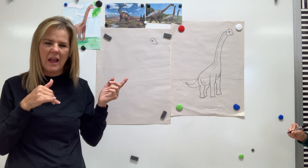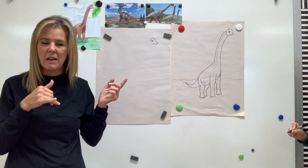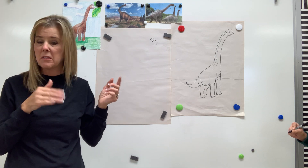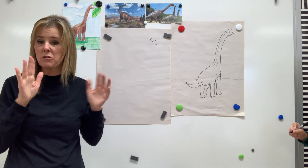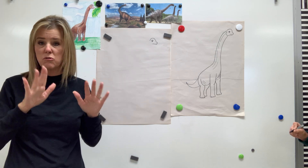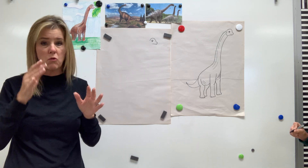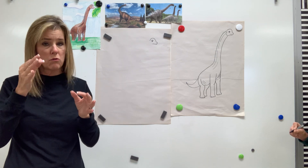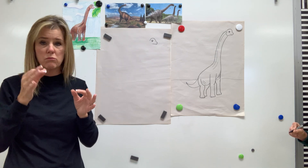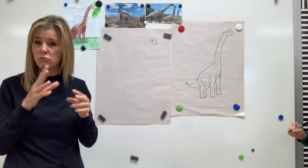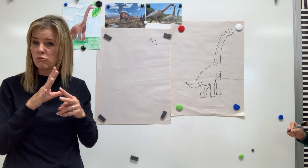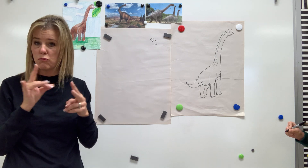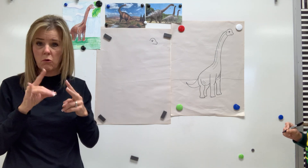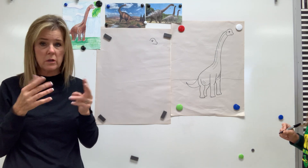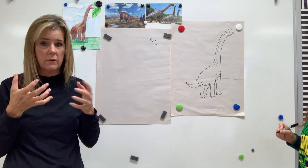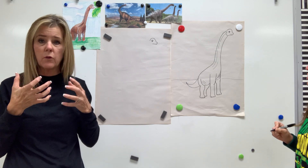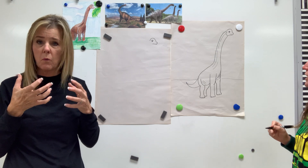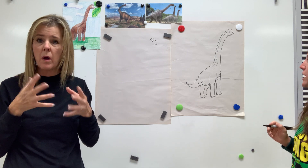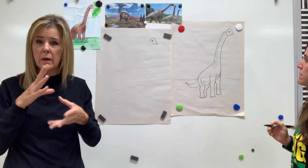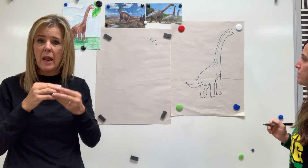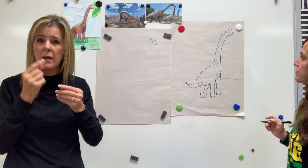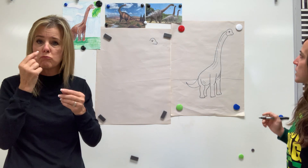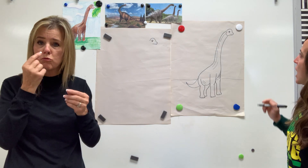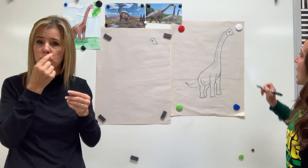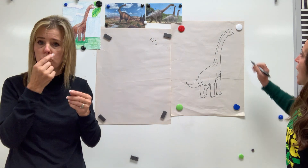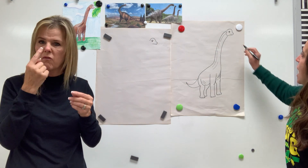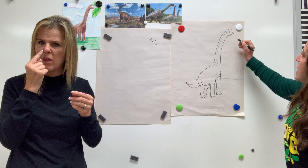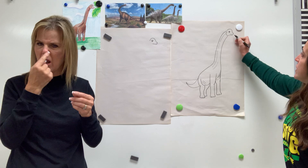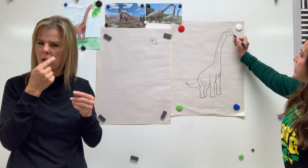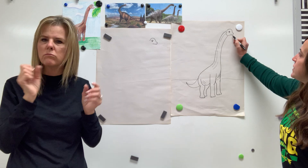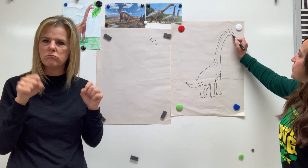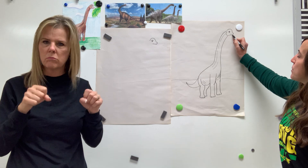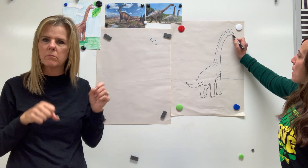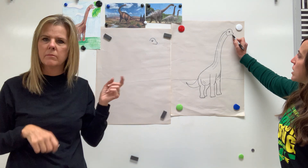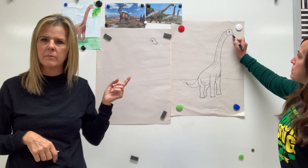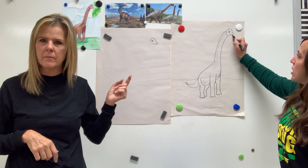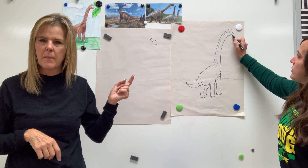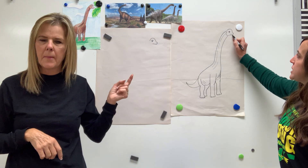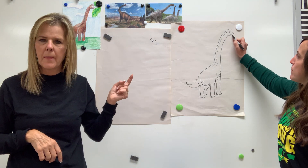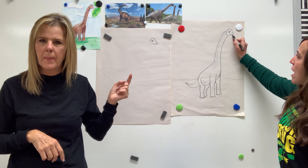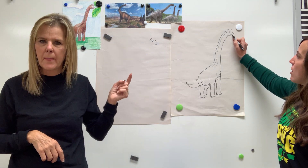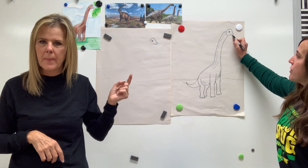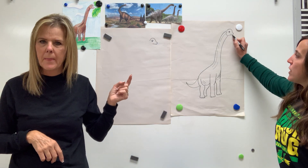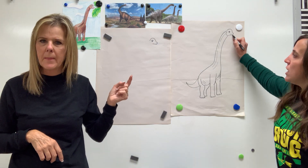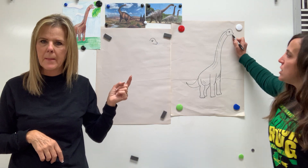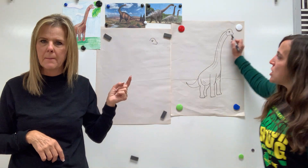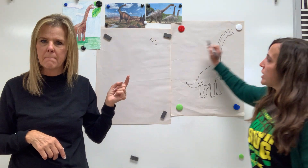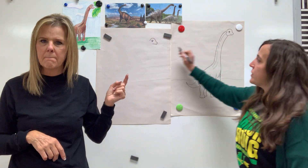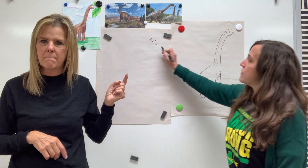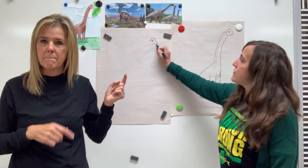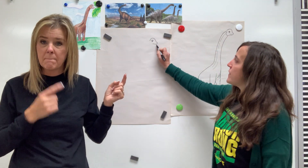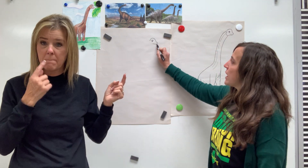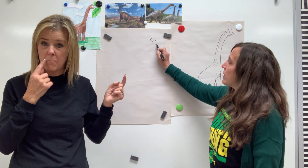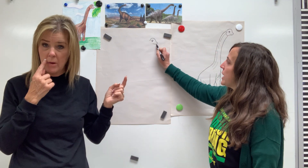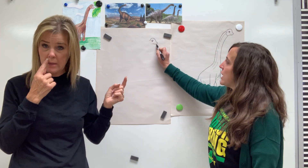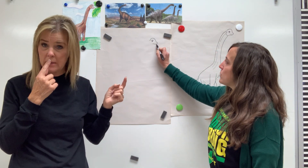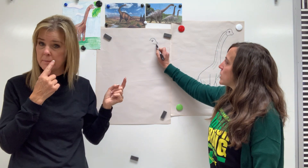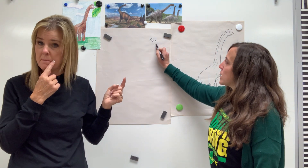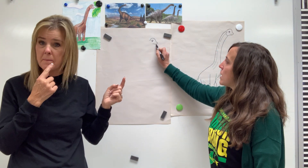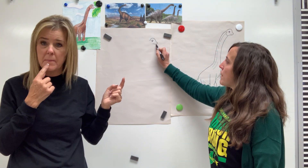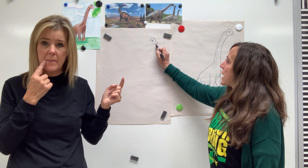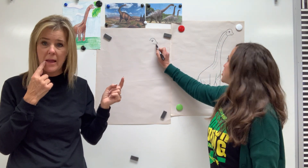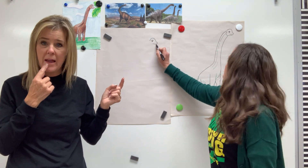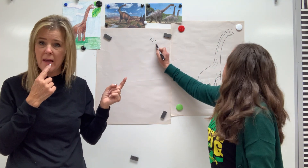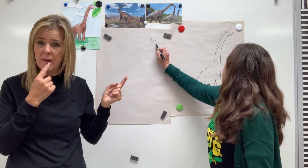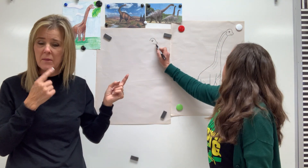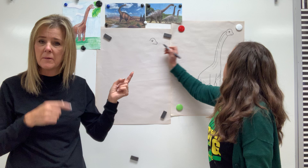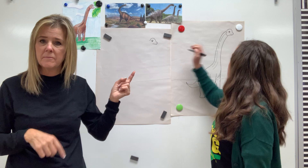up to you, but if you wanna add those dots, you sure can. Then for the bottom part of his mouth, not at the very end, we're gonna